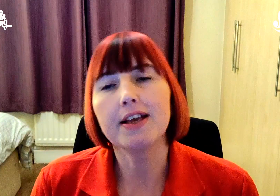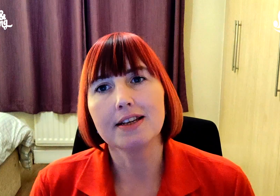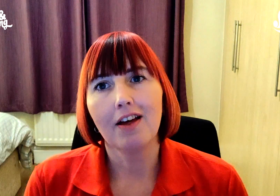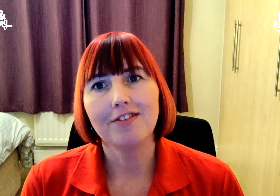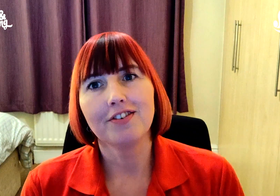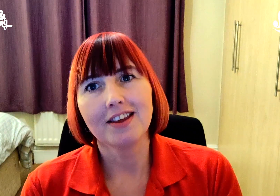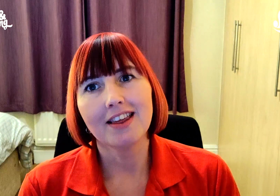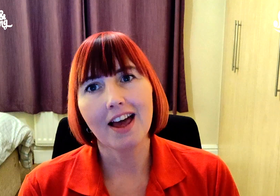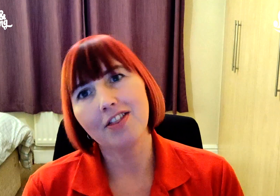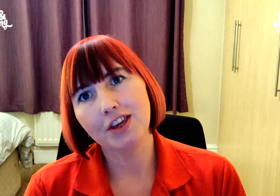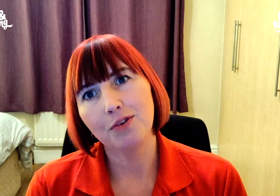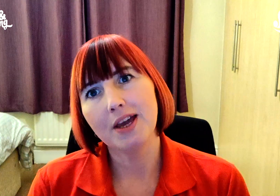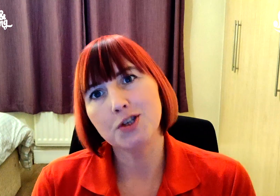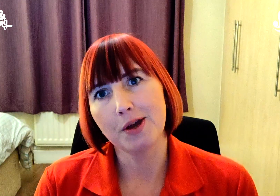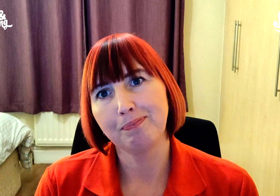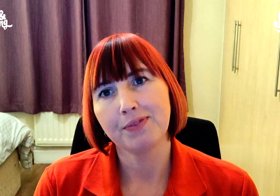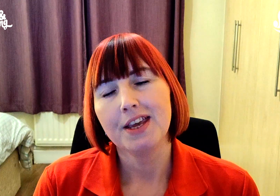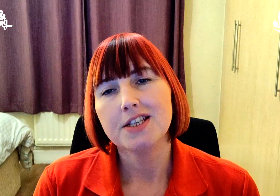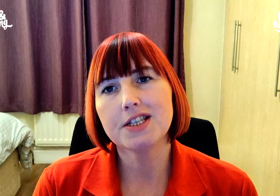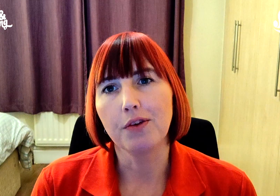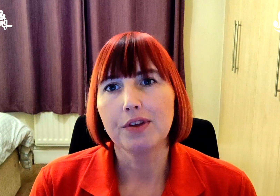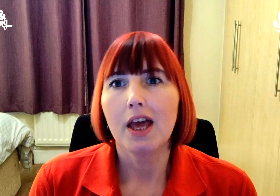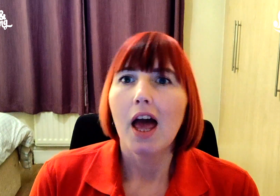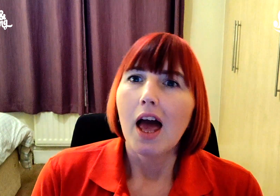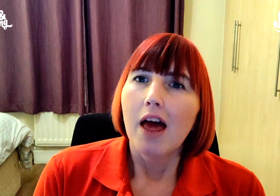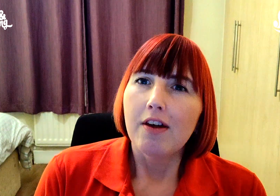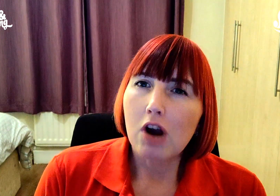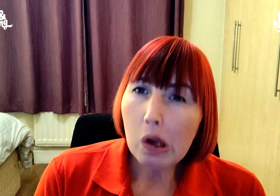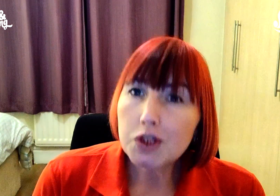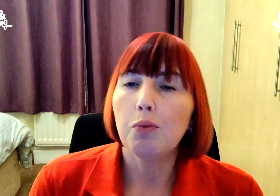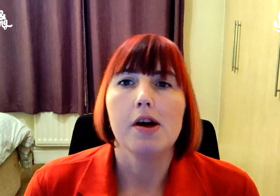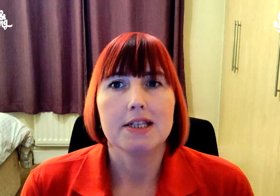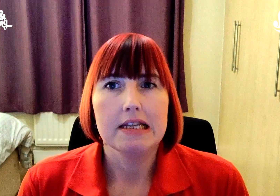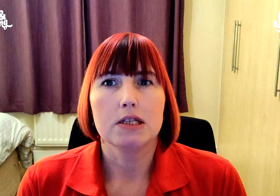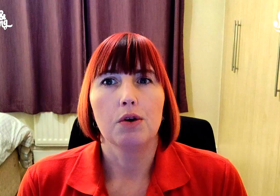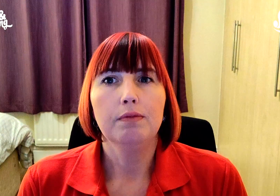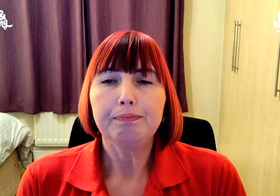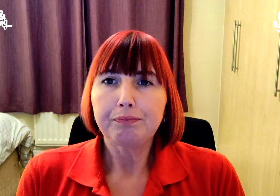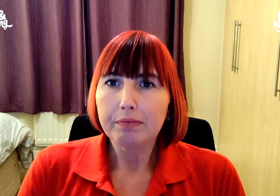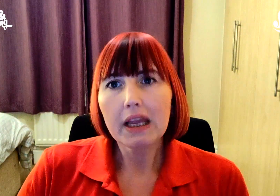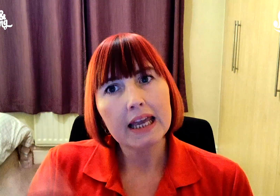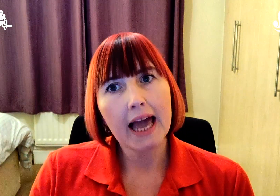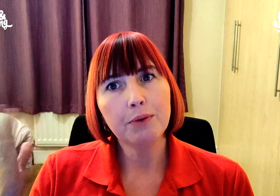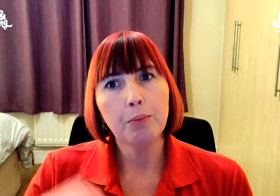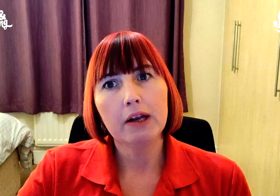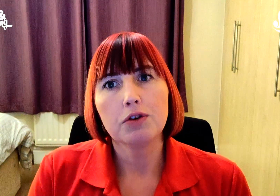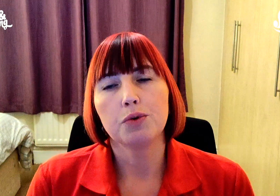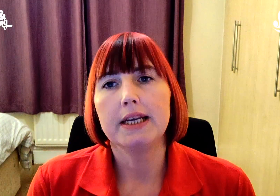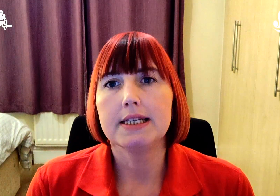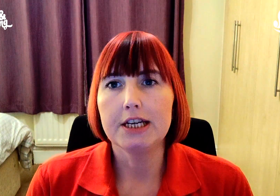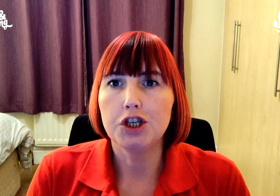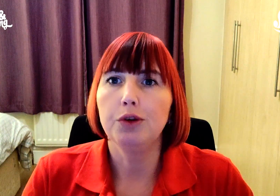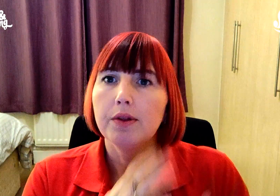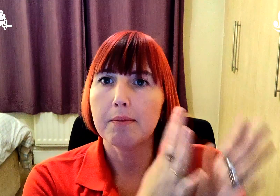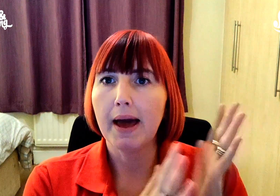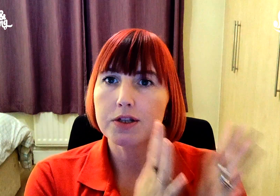little things in life that you enjoy. So, there are a lot of words in this song. Kelly will be along shortly